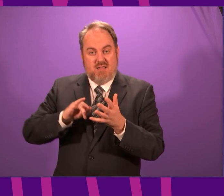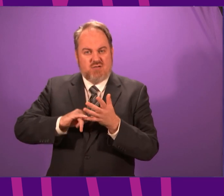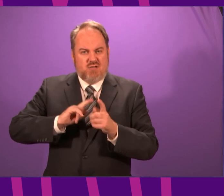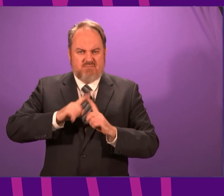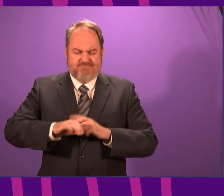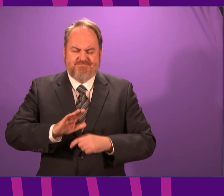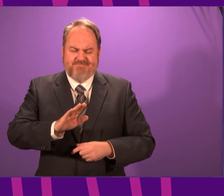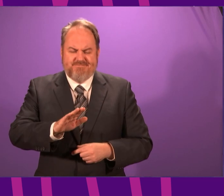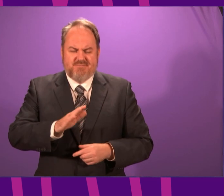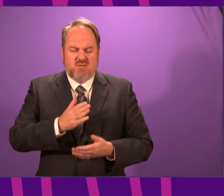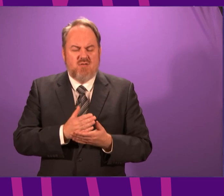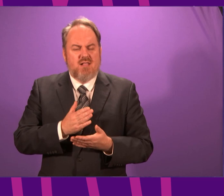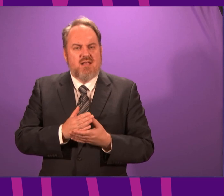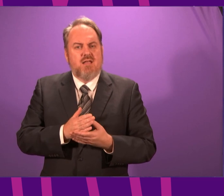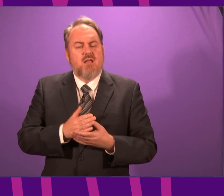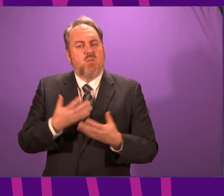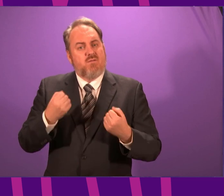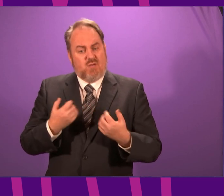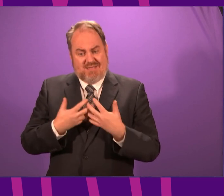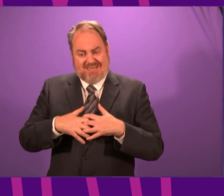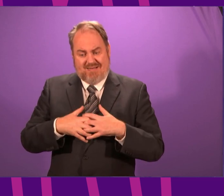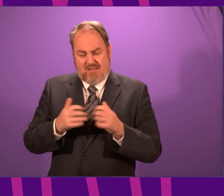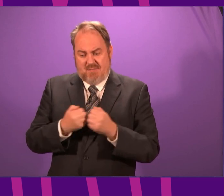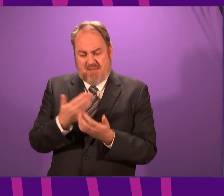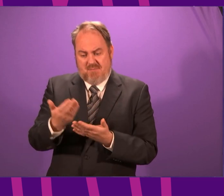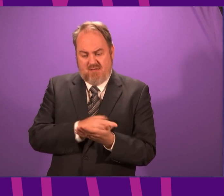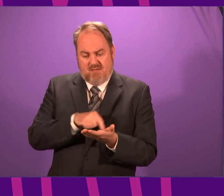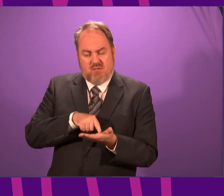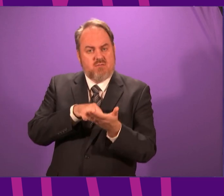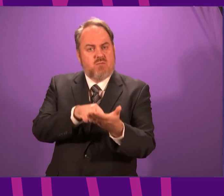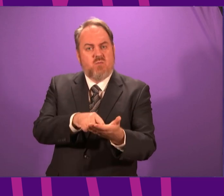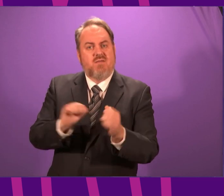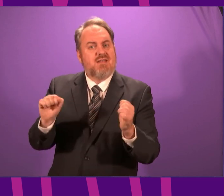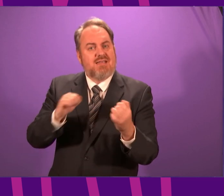each level are set out in the technical paper we published today. I appreciate members will not have a